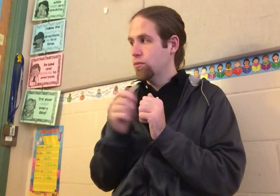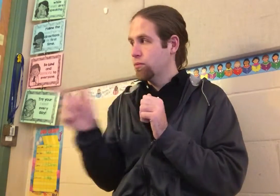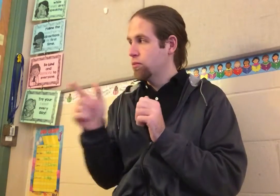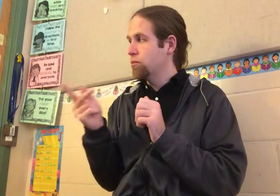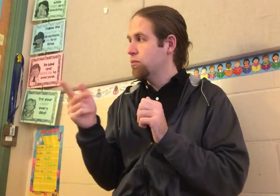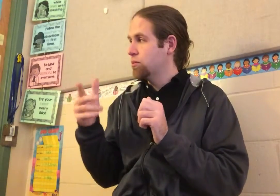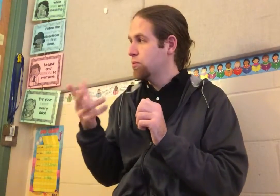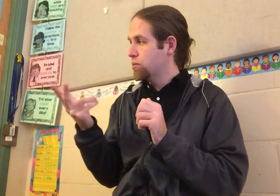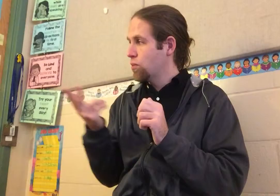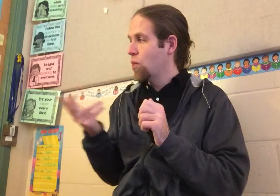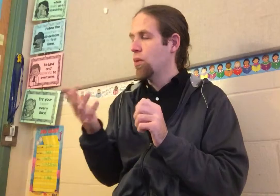Express.